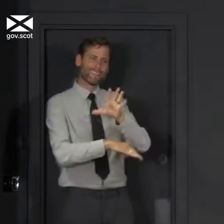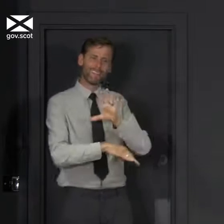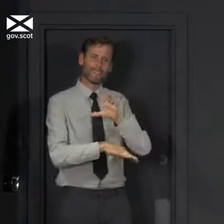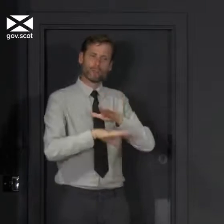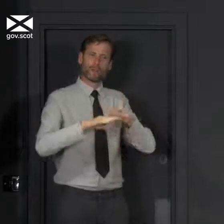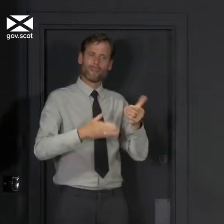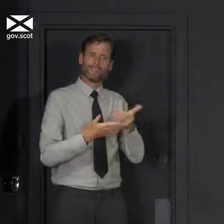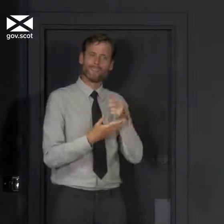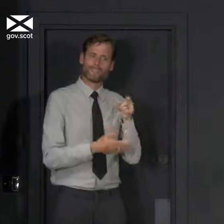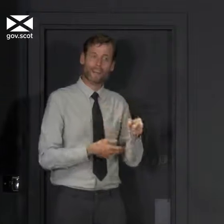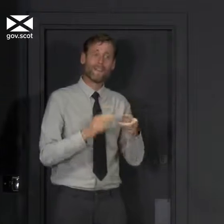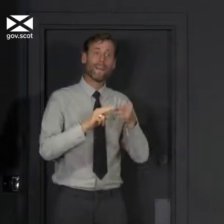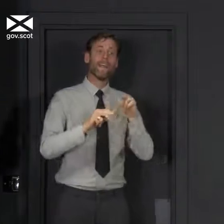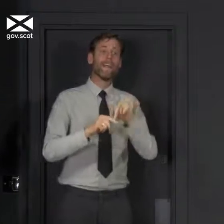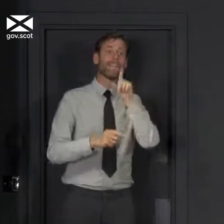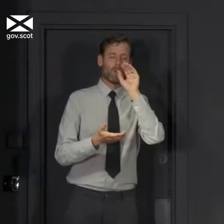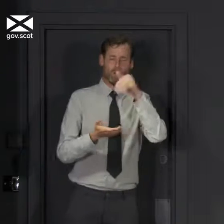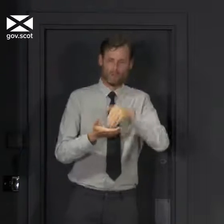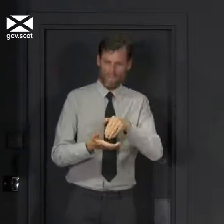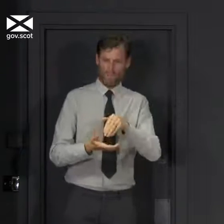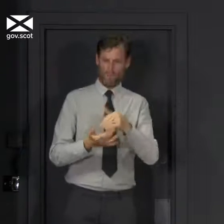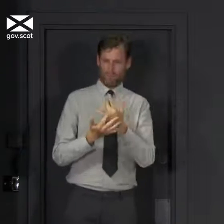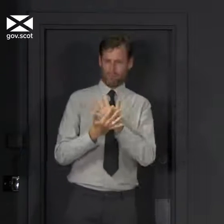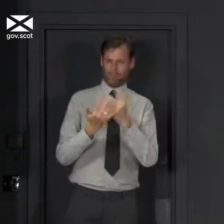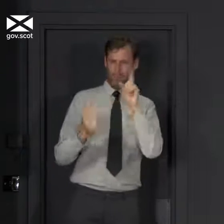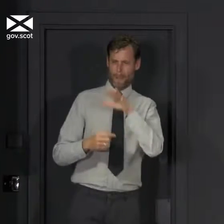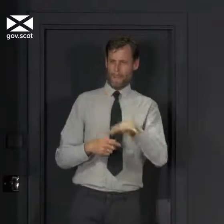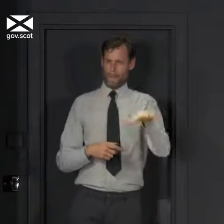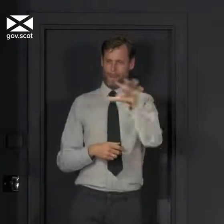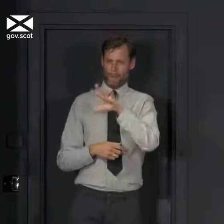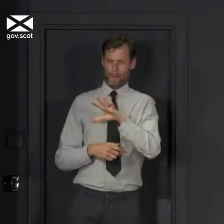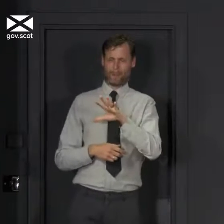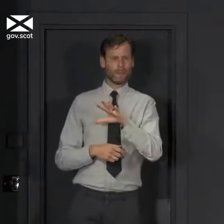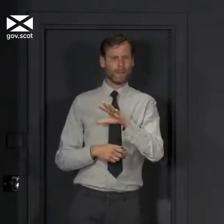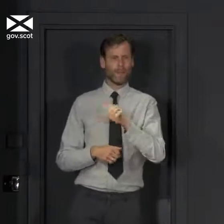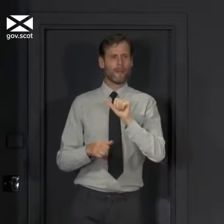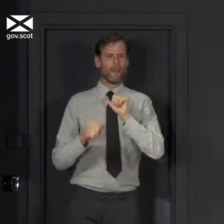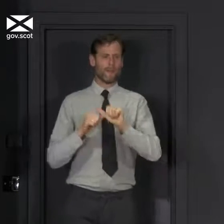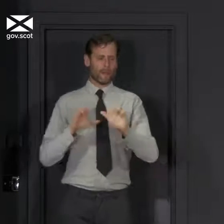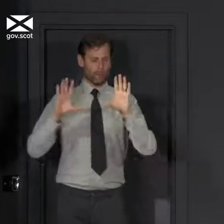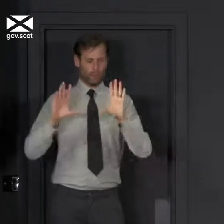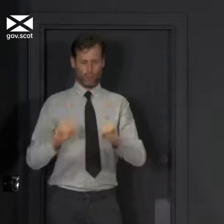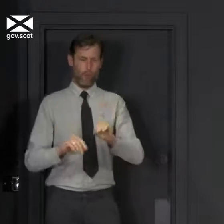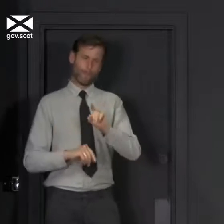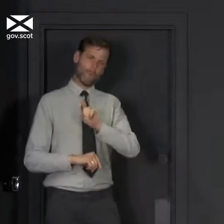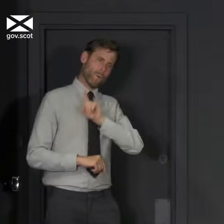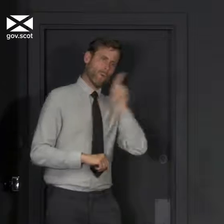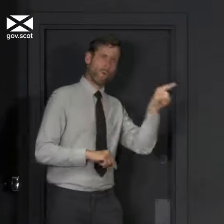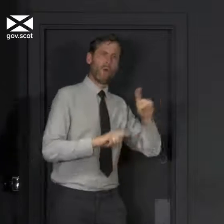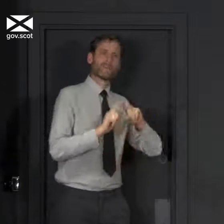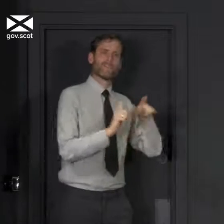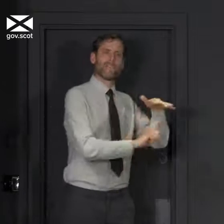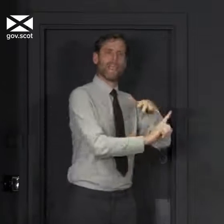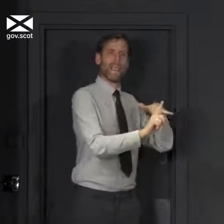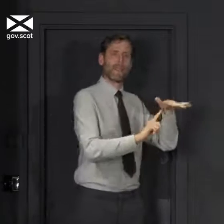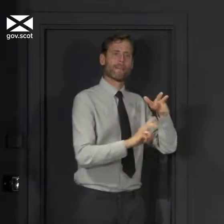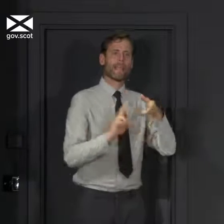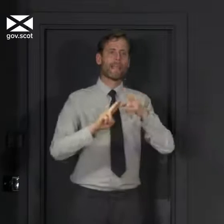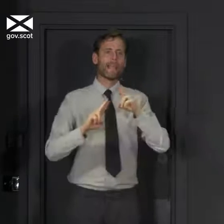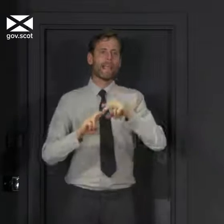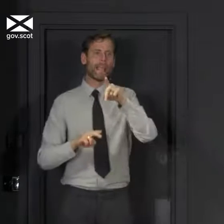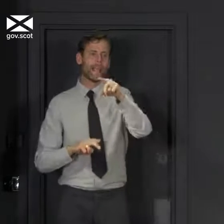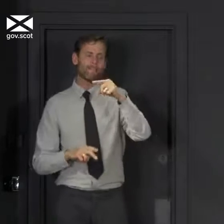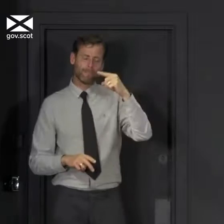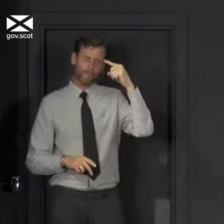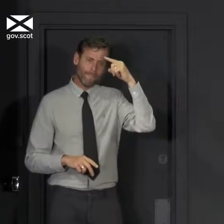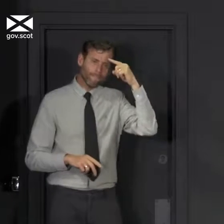go is crowded, change your plans and go elsewhere. If you have symptoms, please contact NHS 24